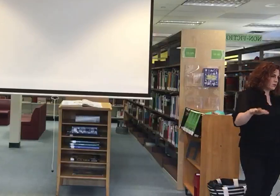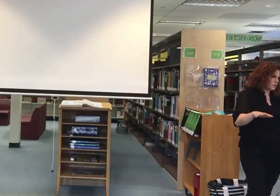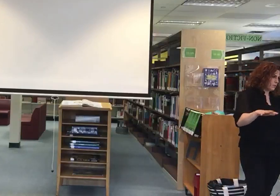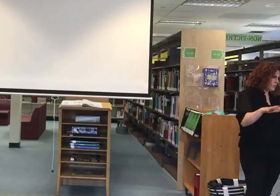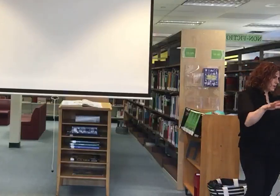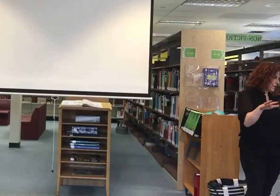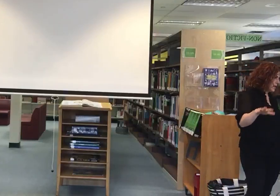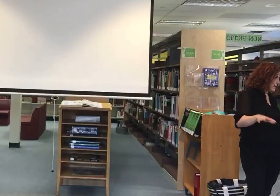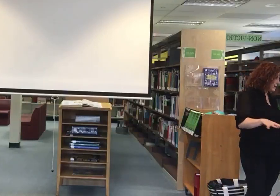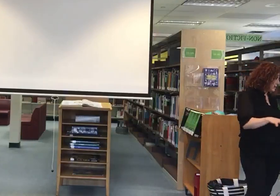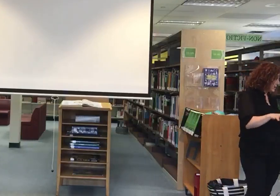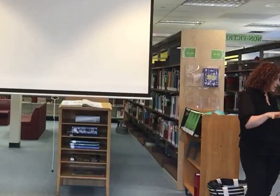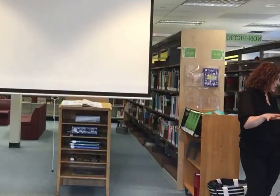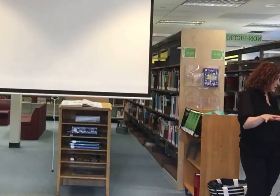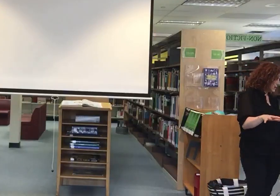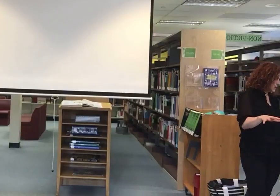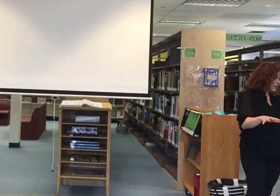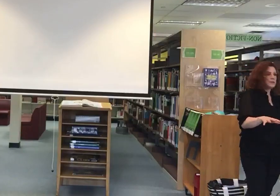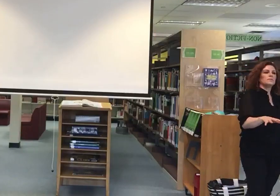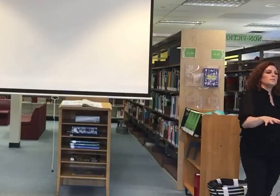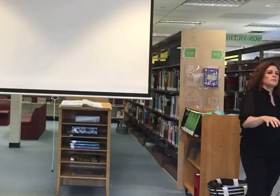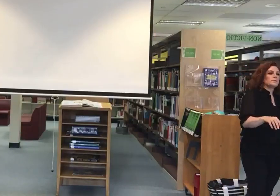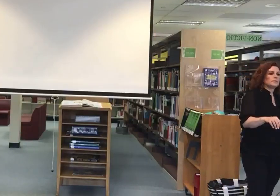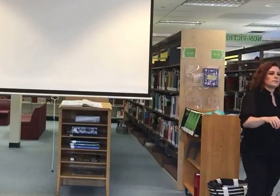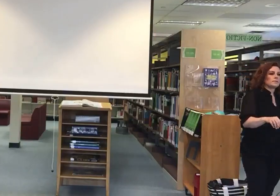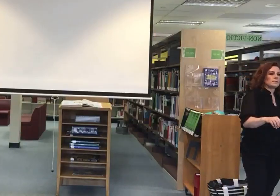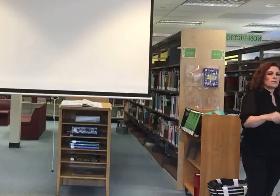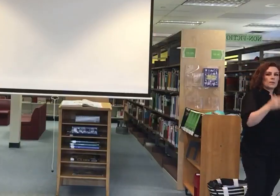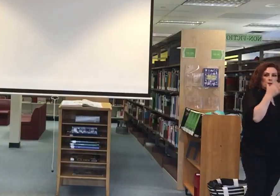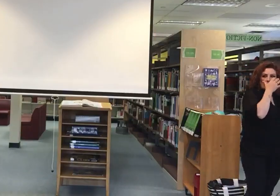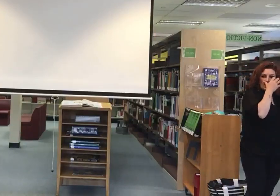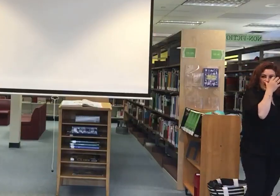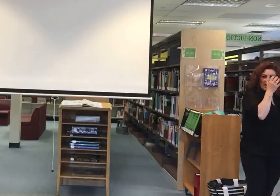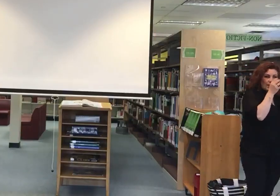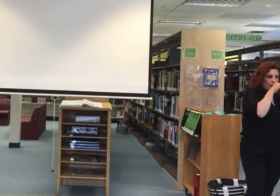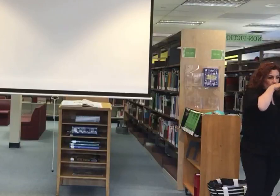it's just nice to. Nice to be able to see everybody.